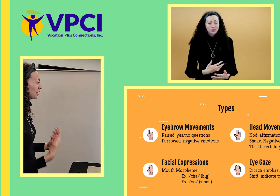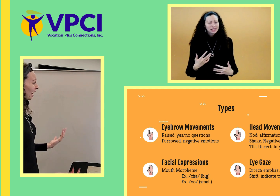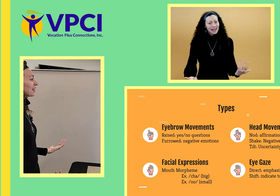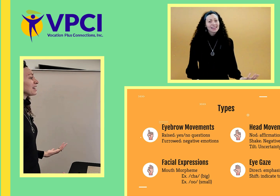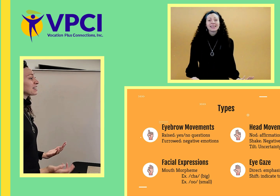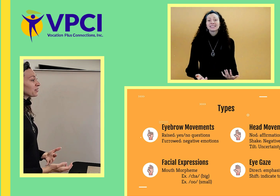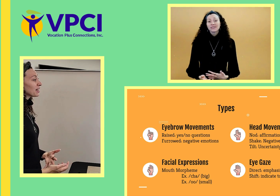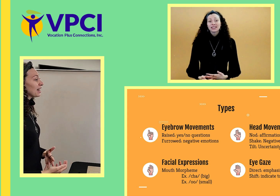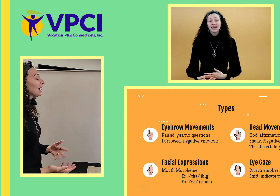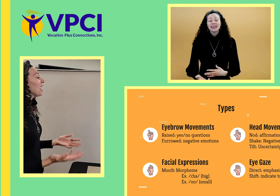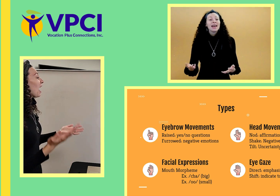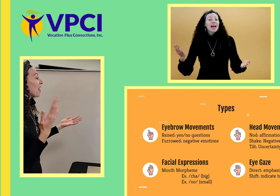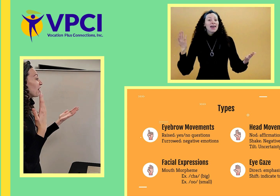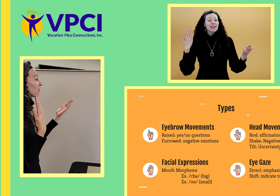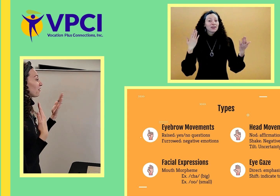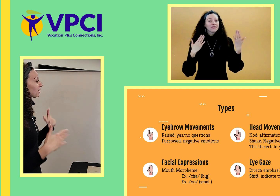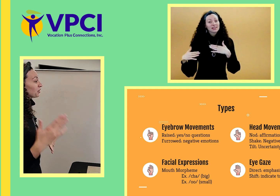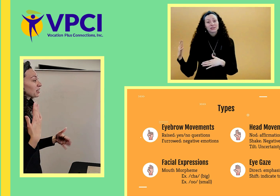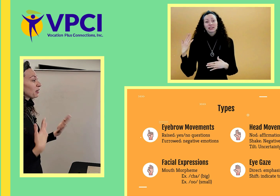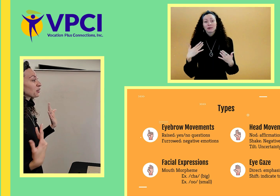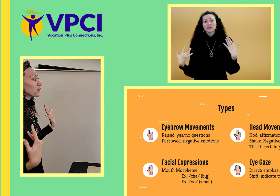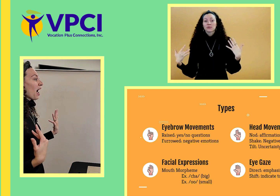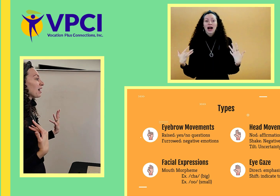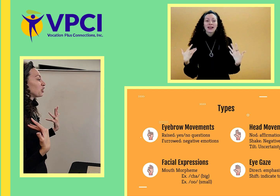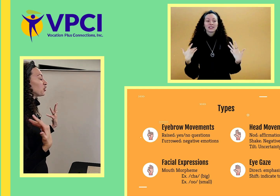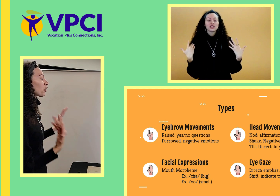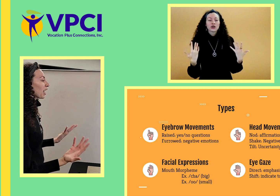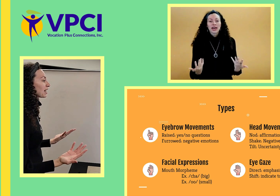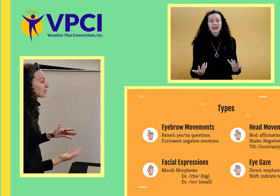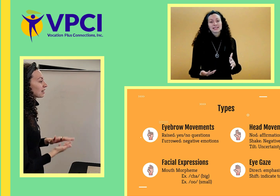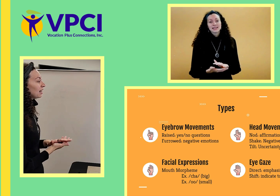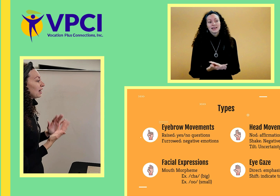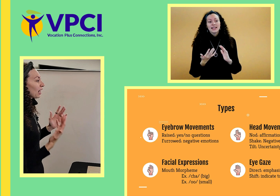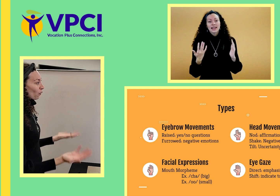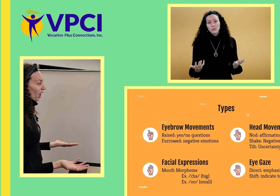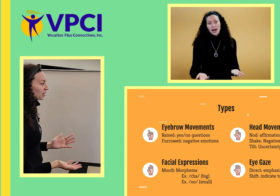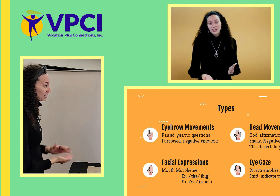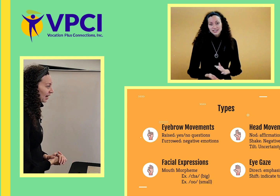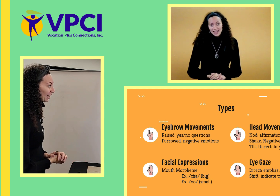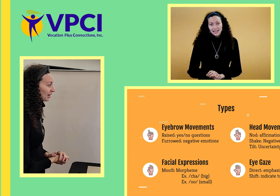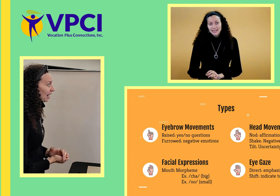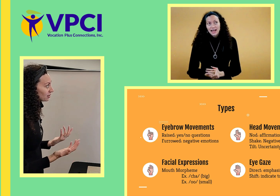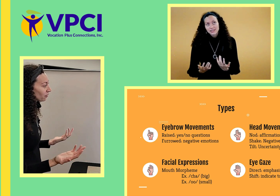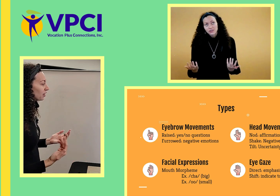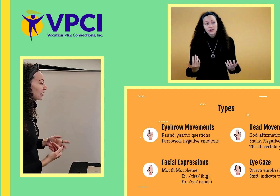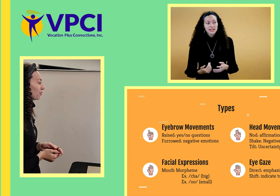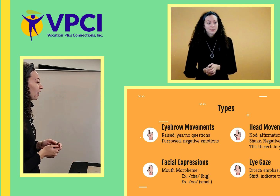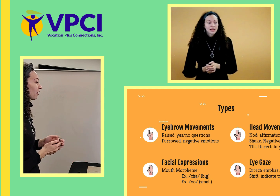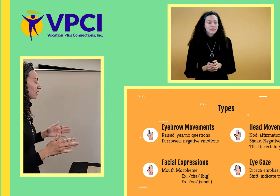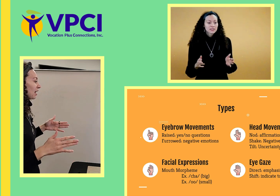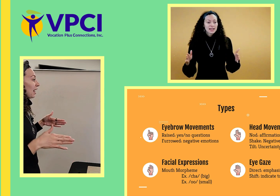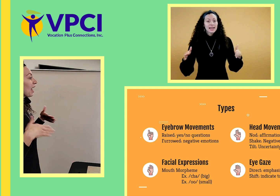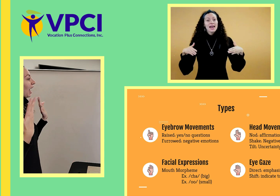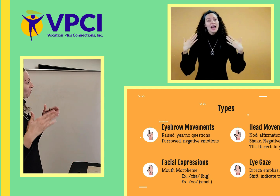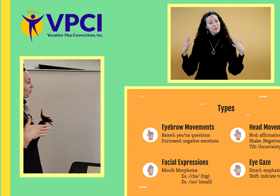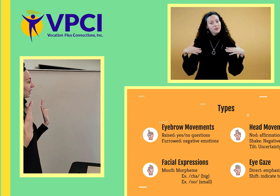because you can sign things differently. And then your facial expressions will kind of showcase like why you're signing like that. So for example, if